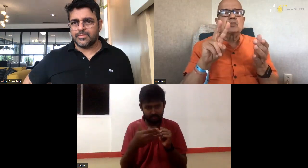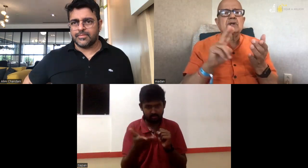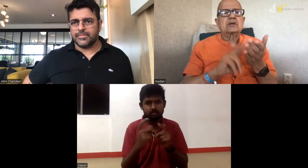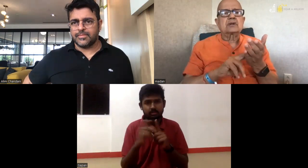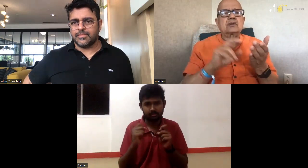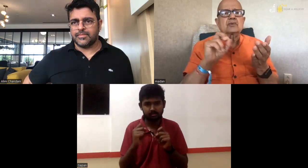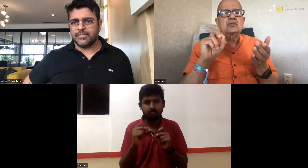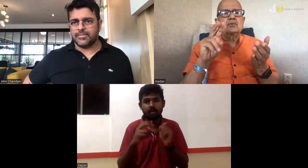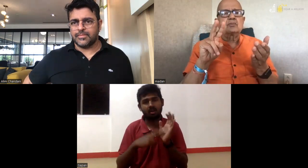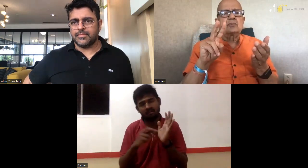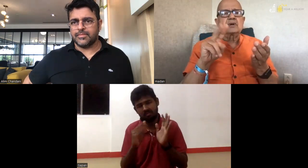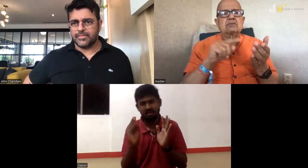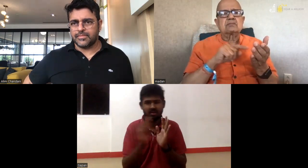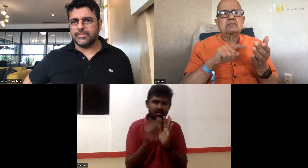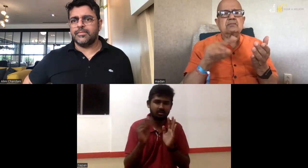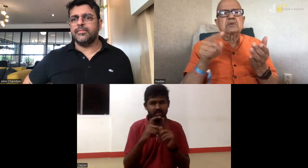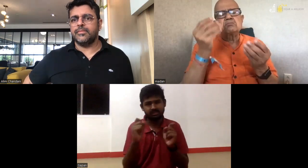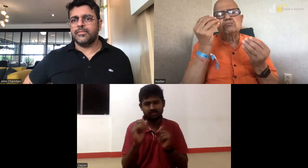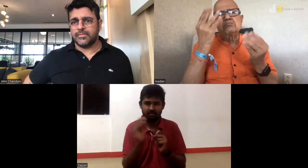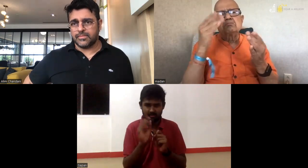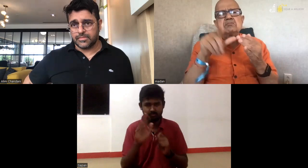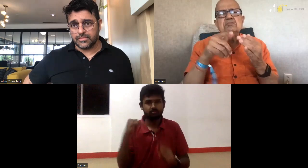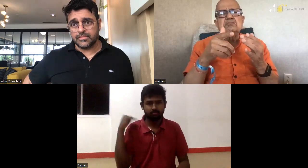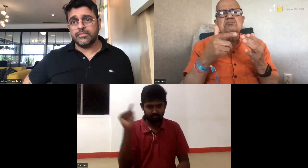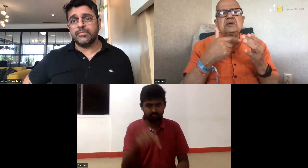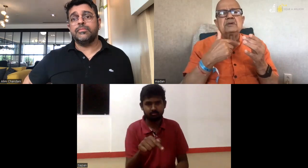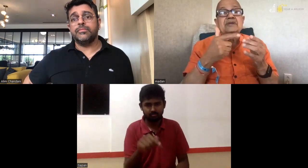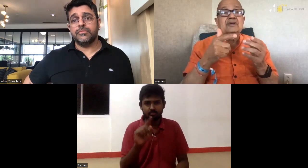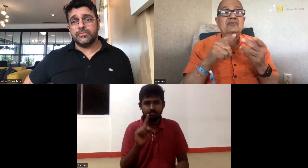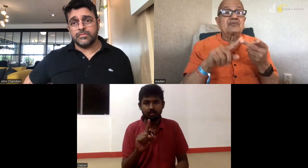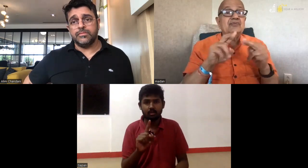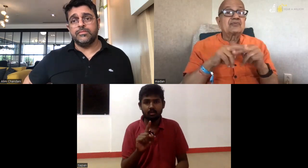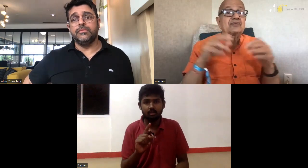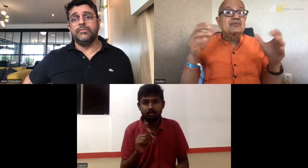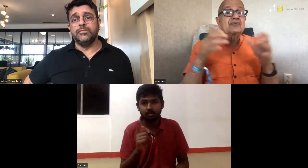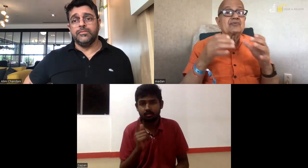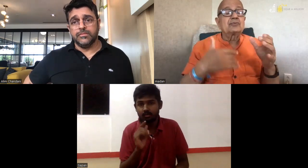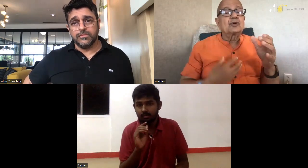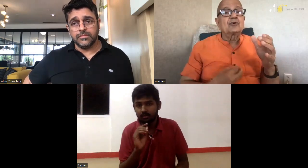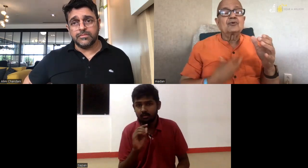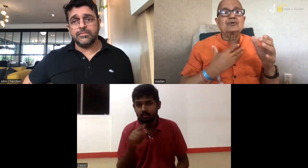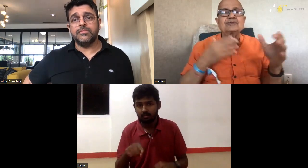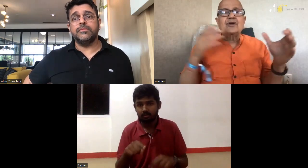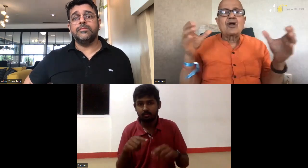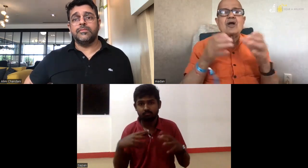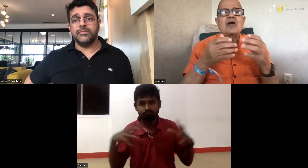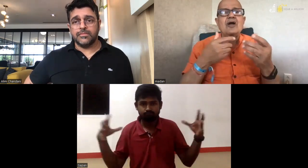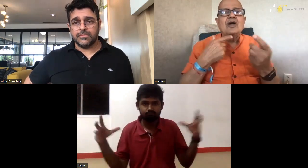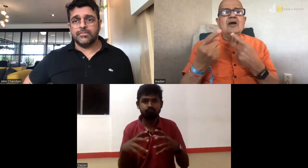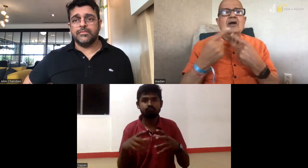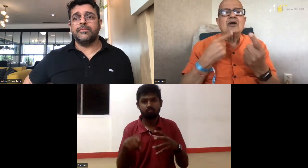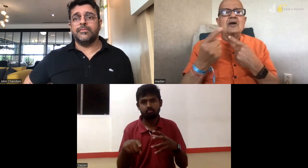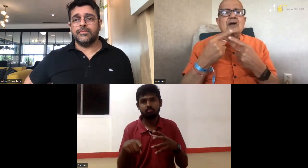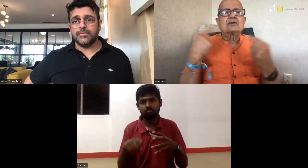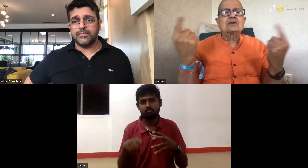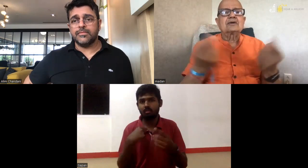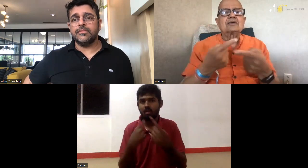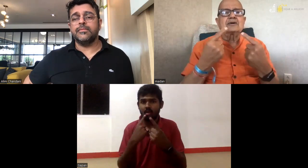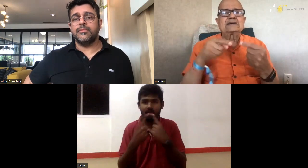attention of all other people, you should have a woman in your group as well, so that you can get the attention of the government, and government